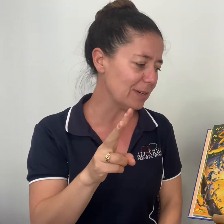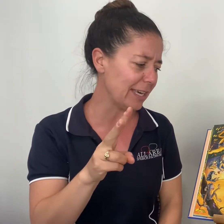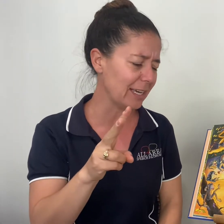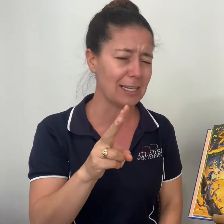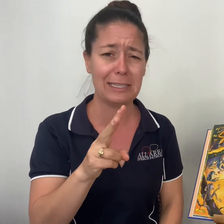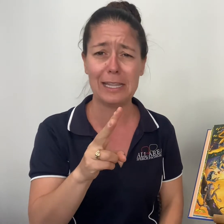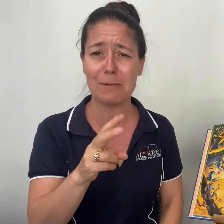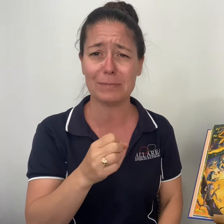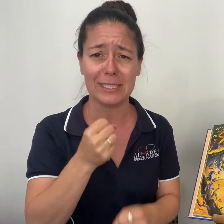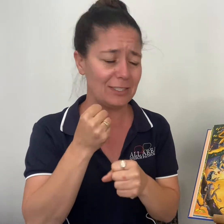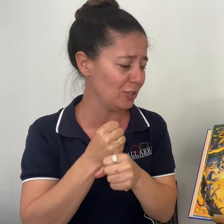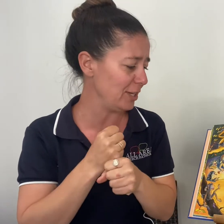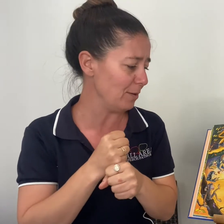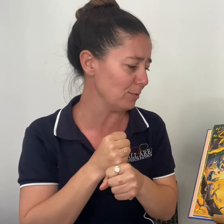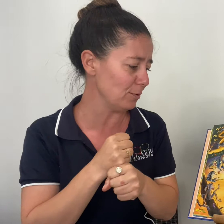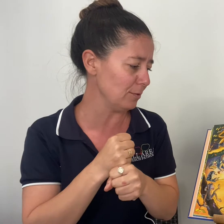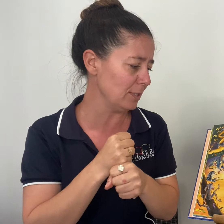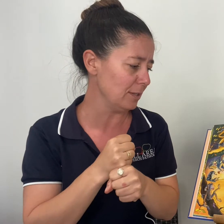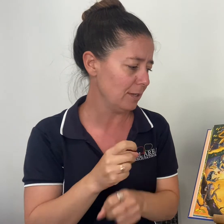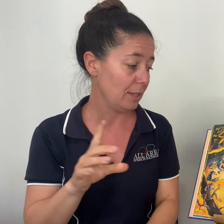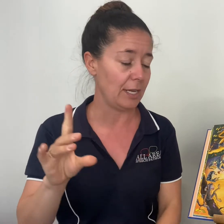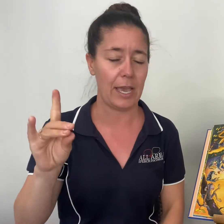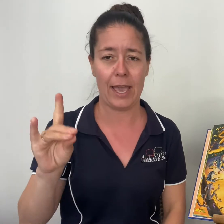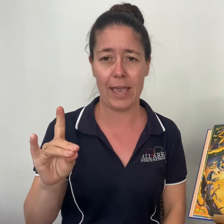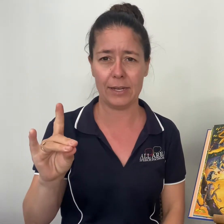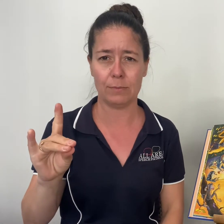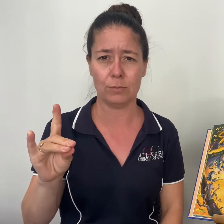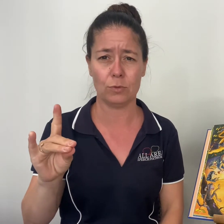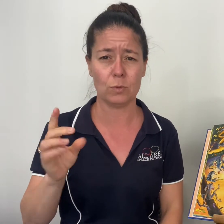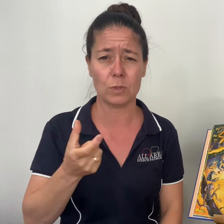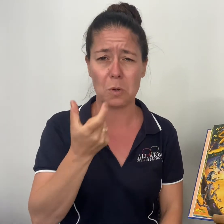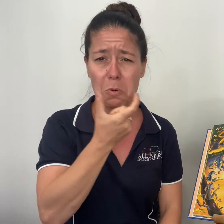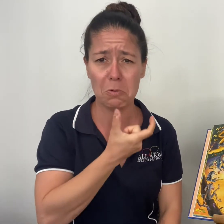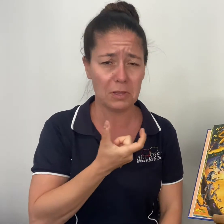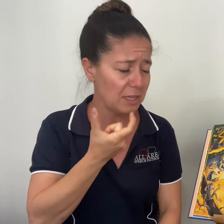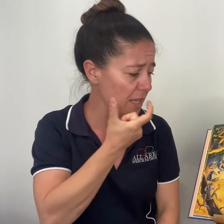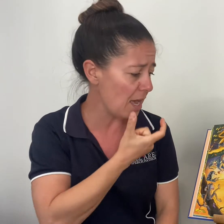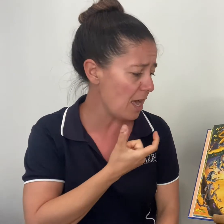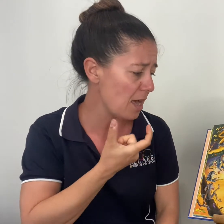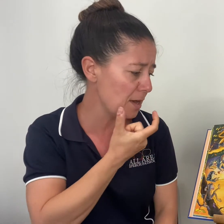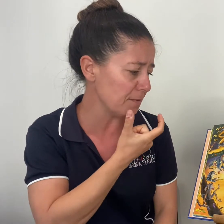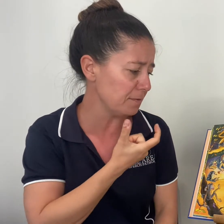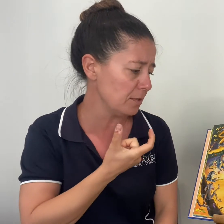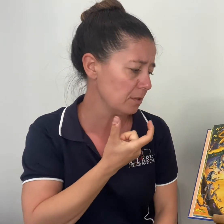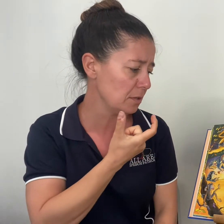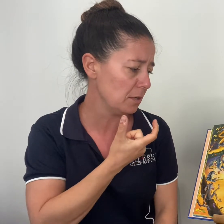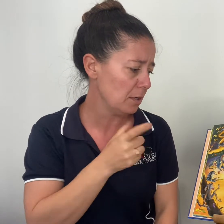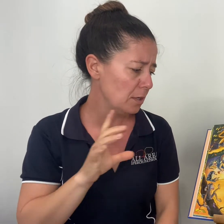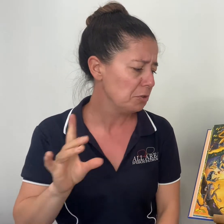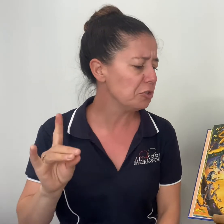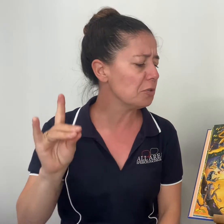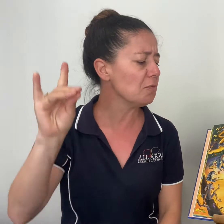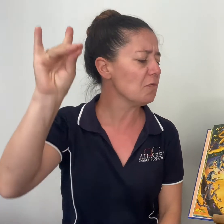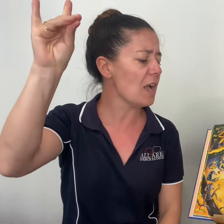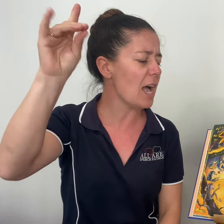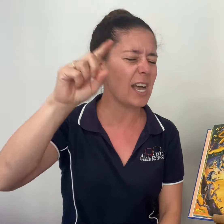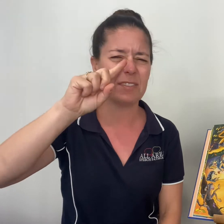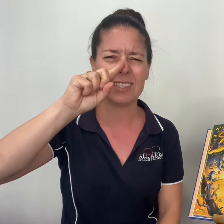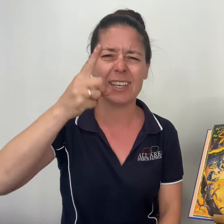at clumsy Gerald. The animals all laughed. Giraffes